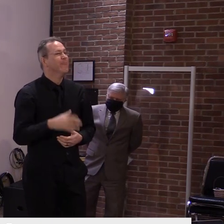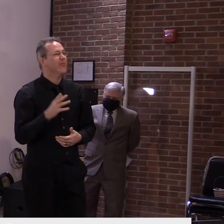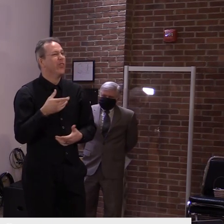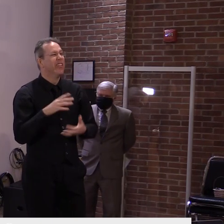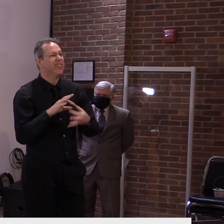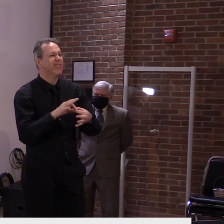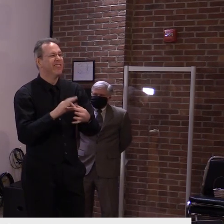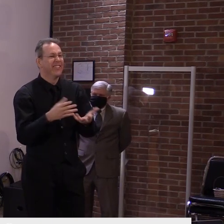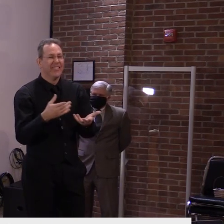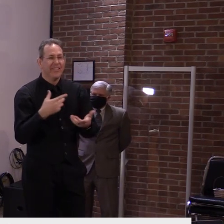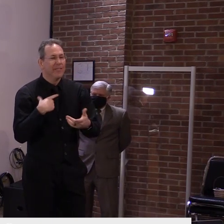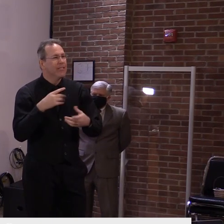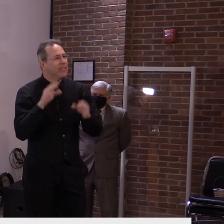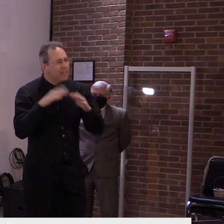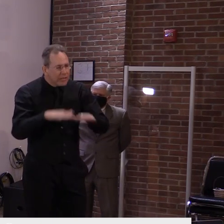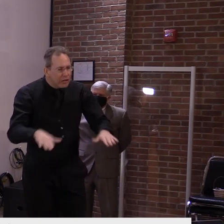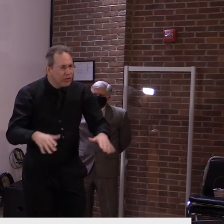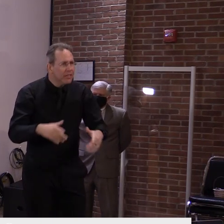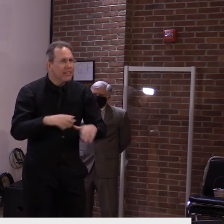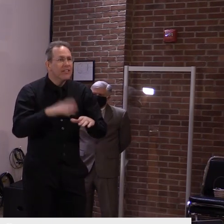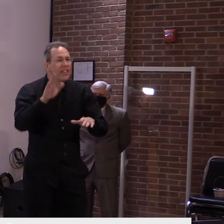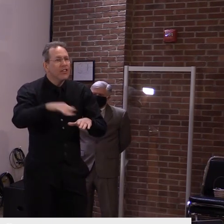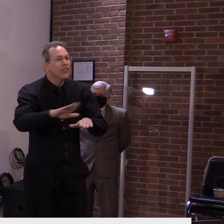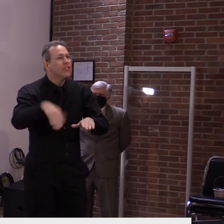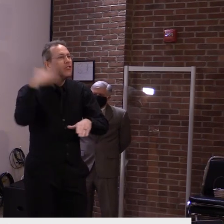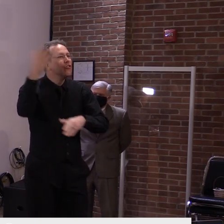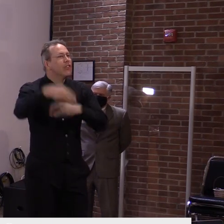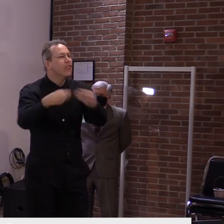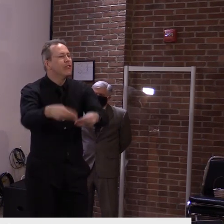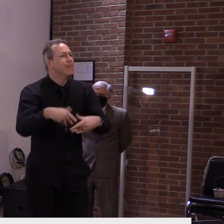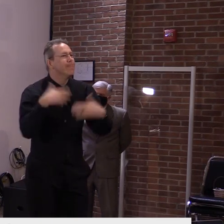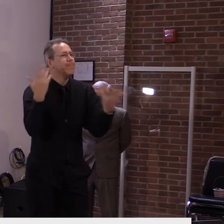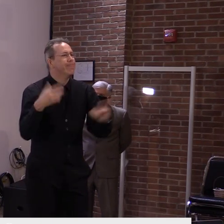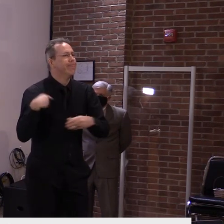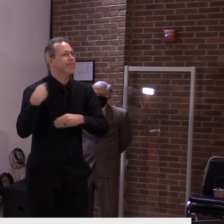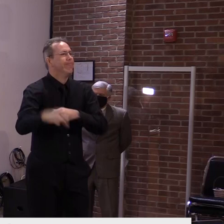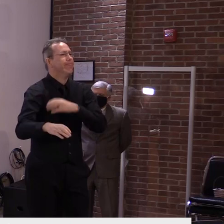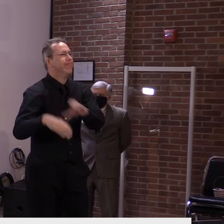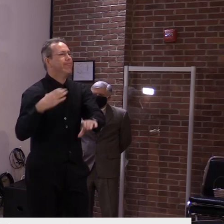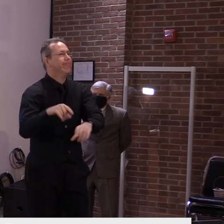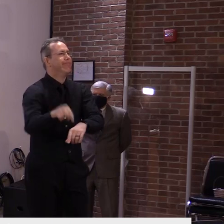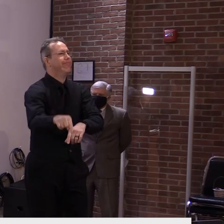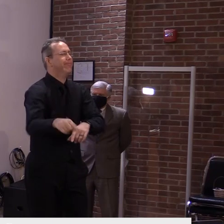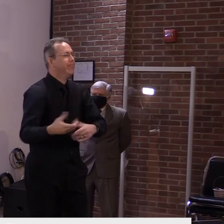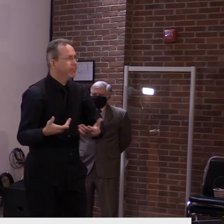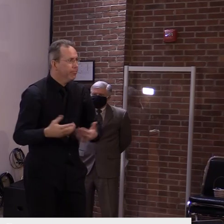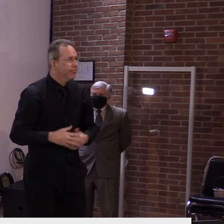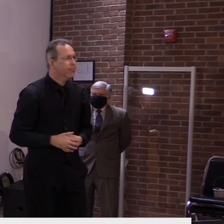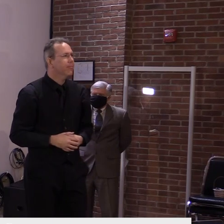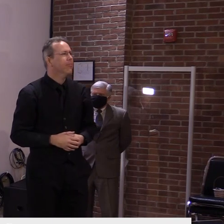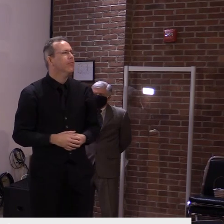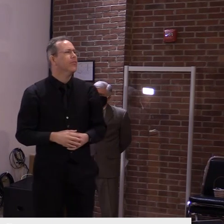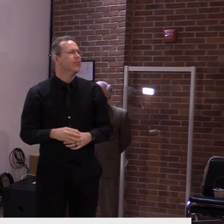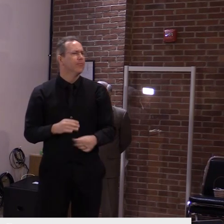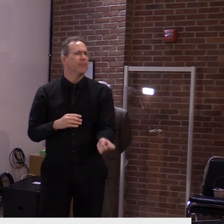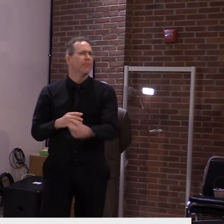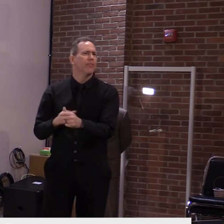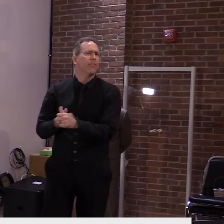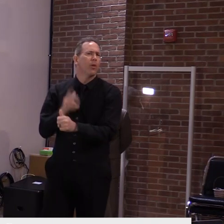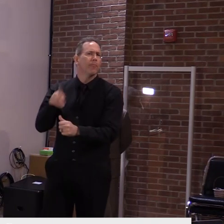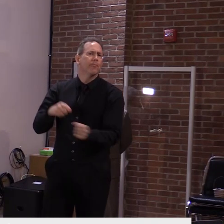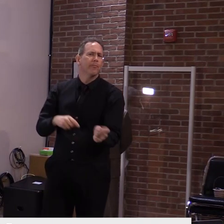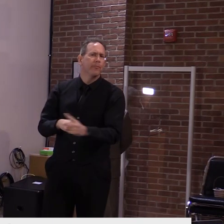Question for Secretary Smith, or perhaps yourself. Senator Sanders' office has confirmed to us that they asked the Department of